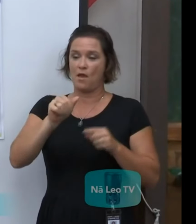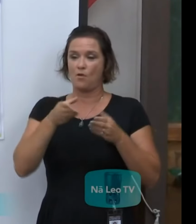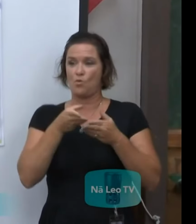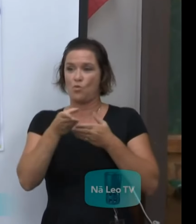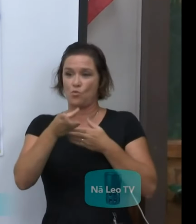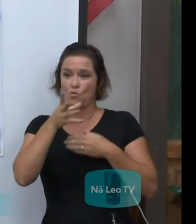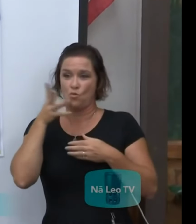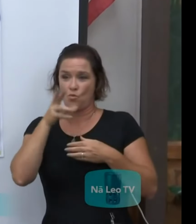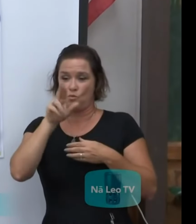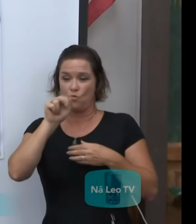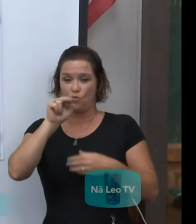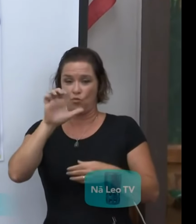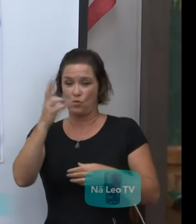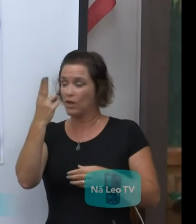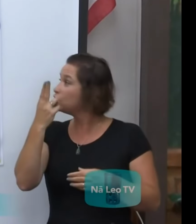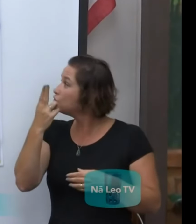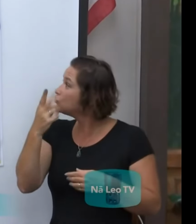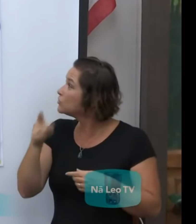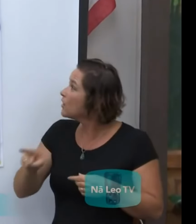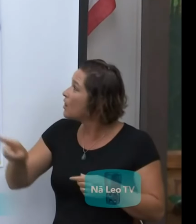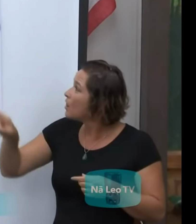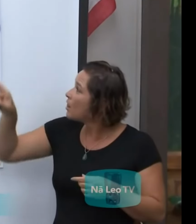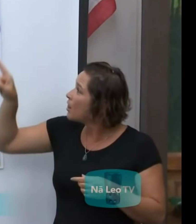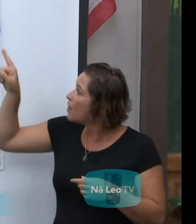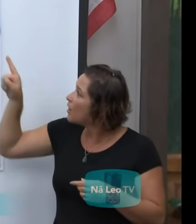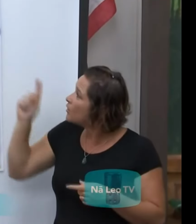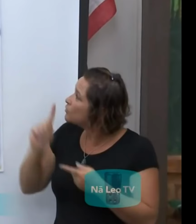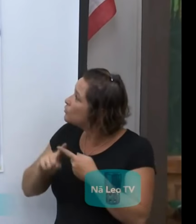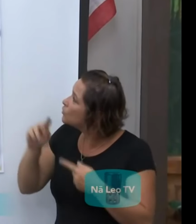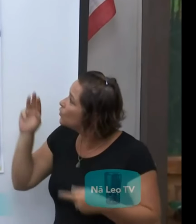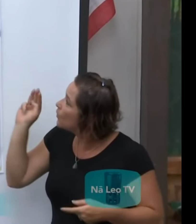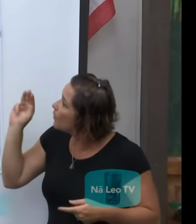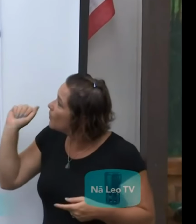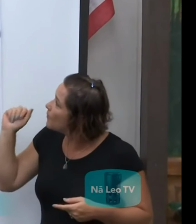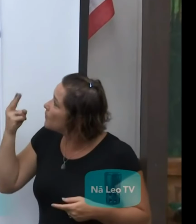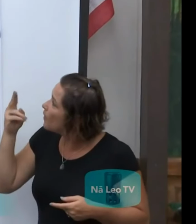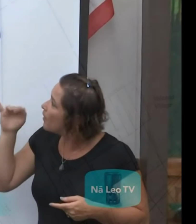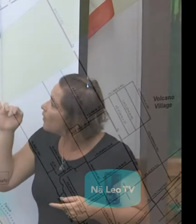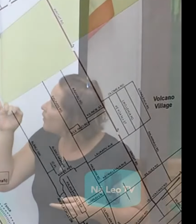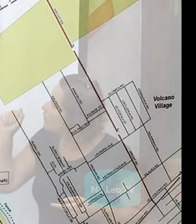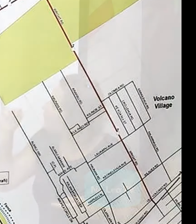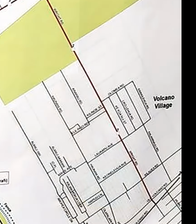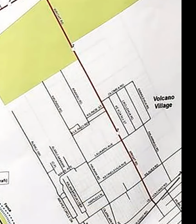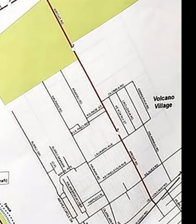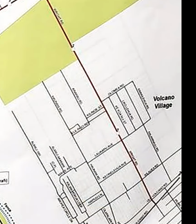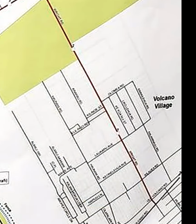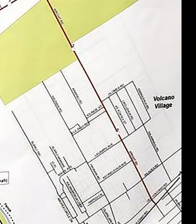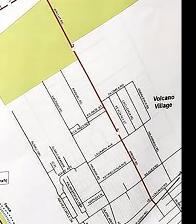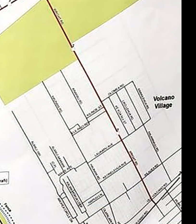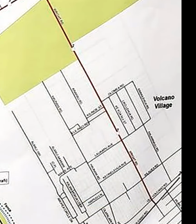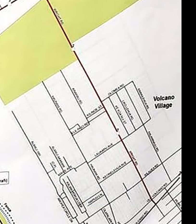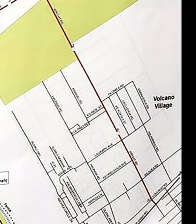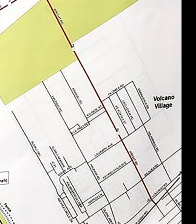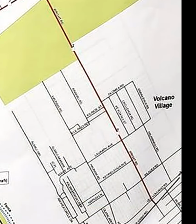ranch, and makes its way to Mahiai and an outright road. That would take